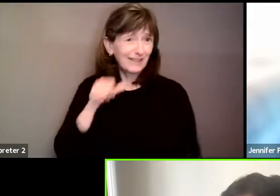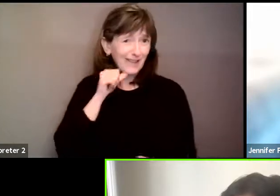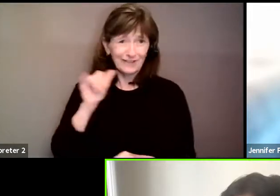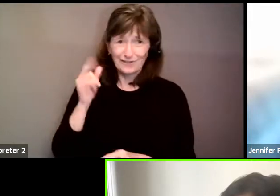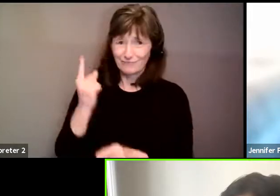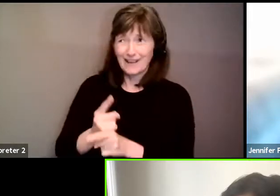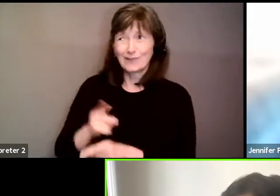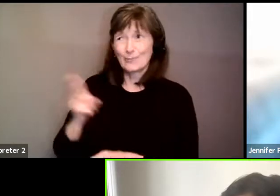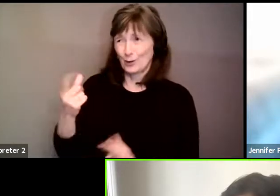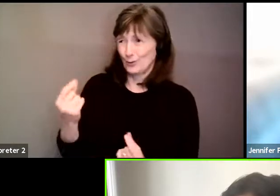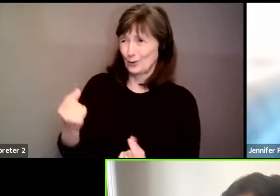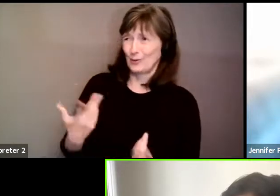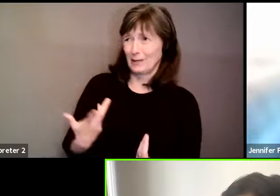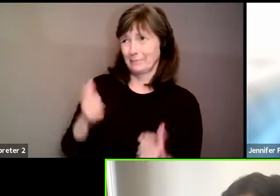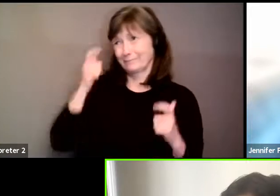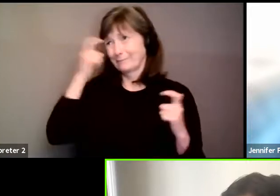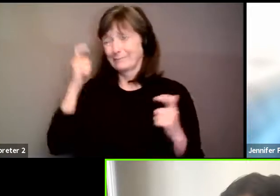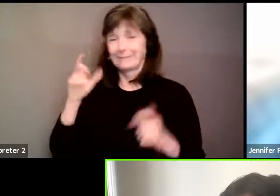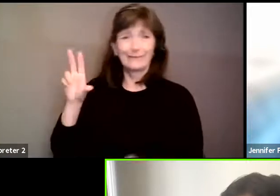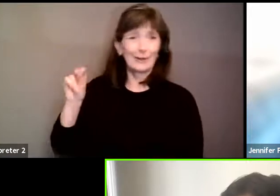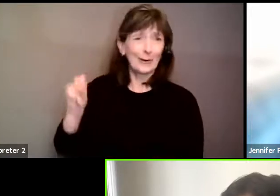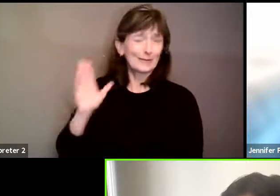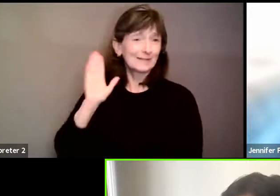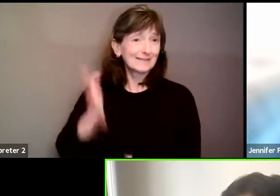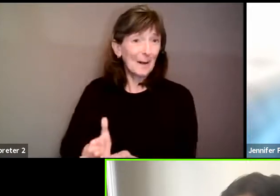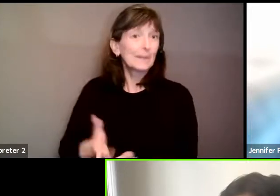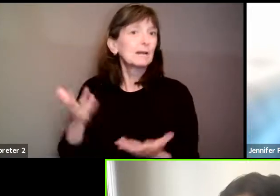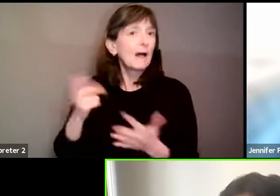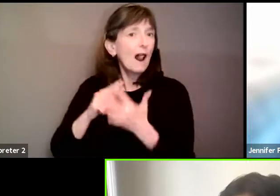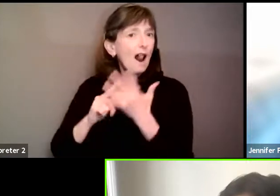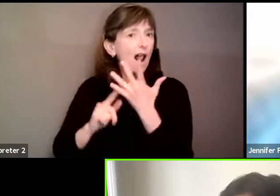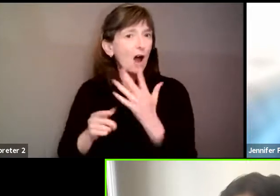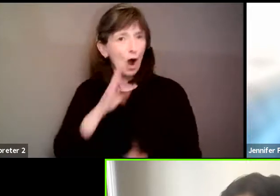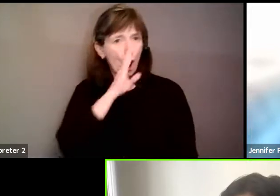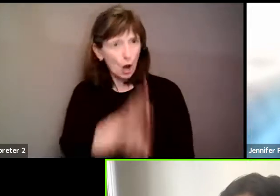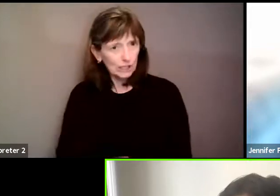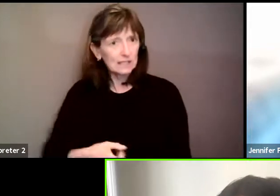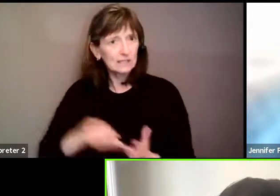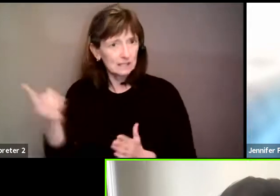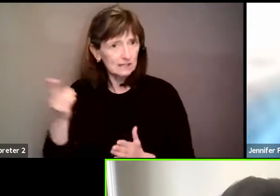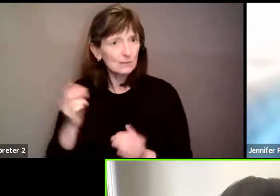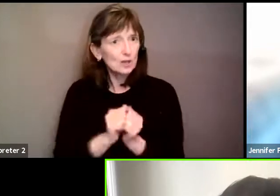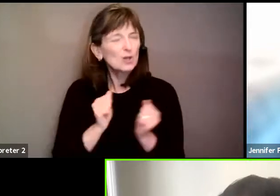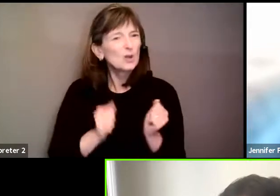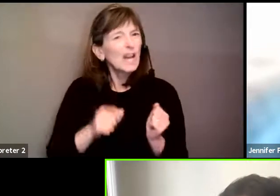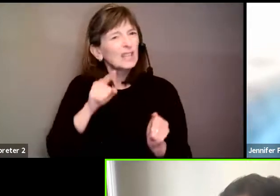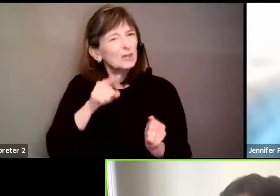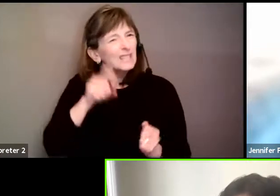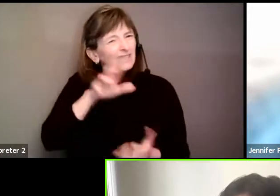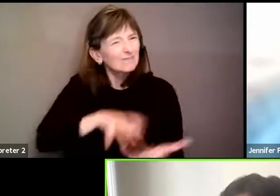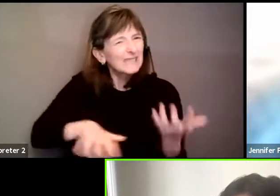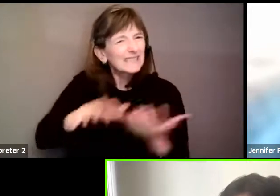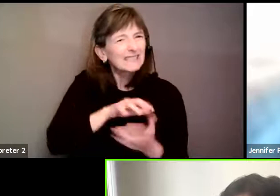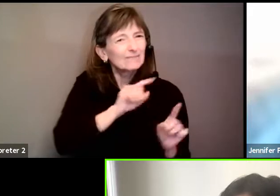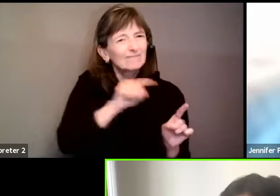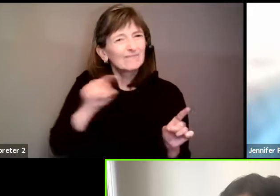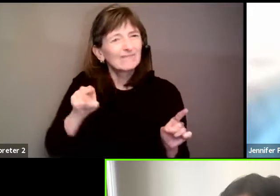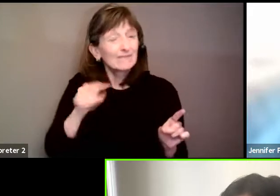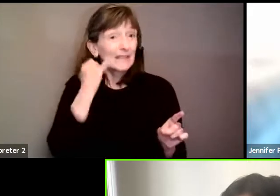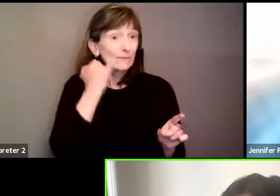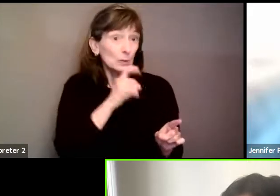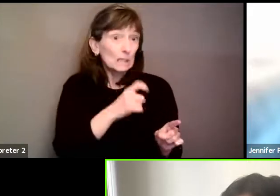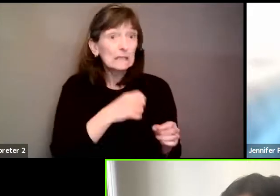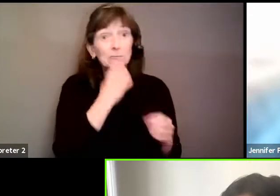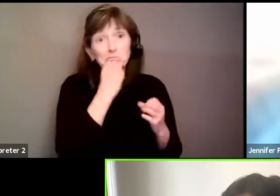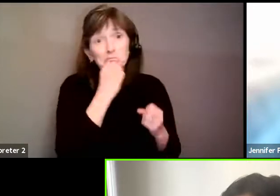feel like you need kind of like a mixed bag of people, you know, folks that can just like coddle you when you need to be cared for, people